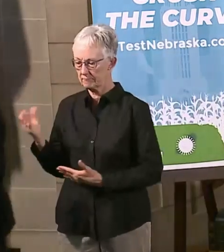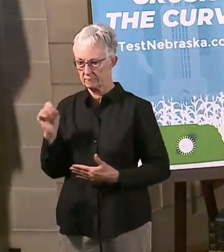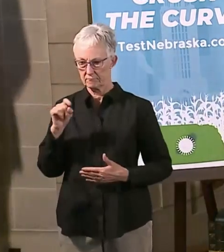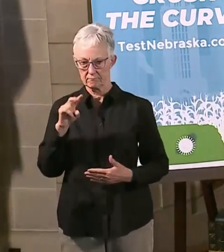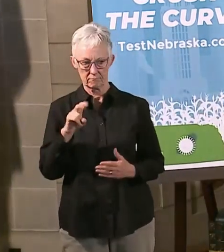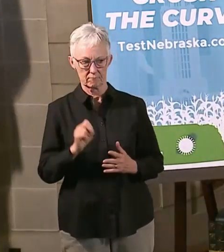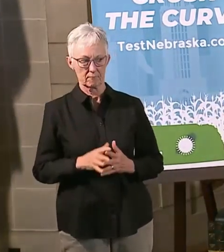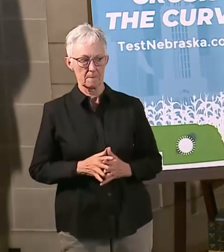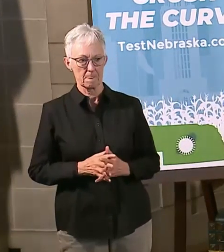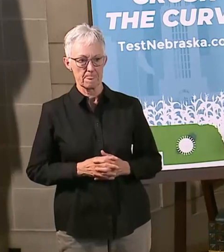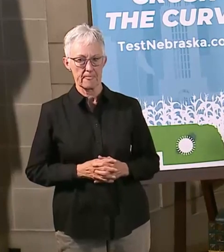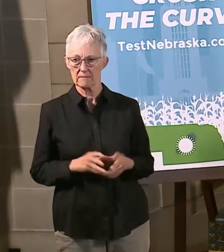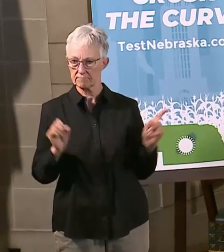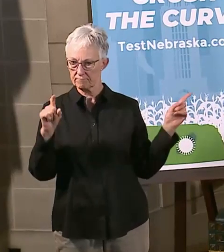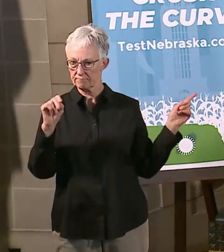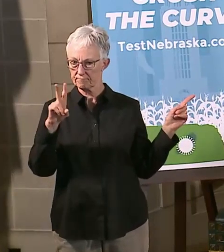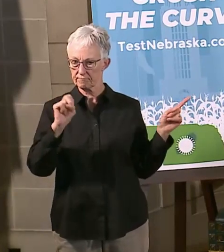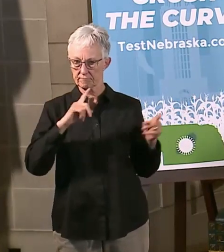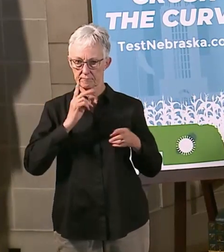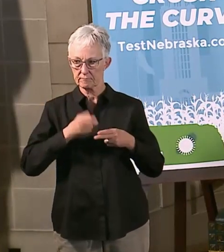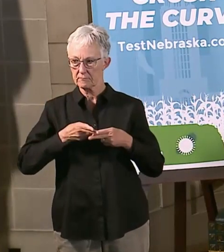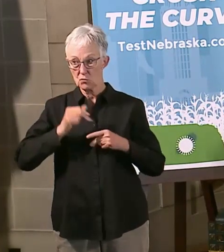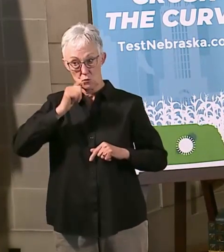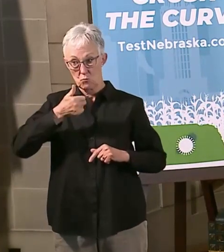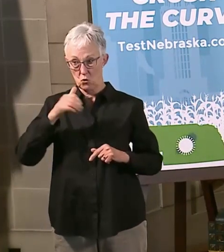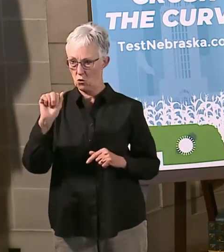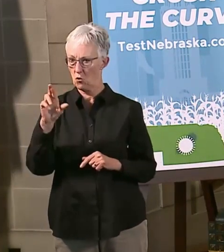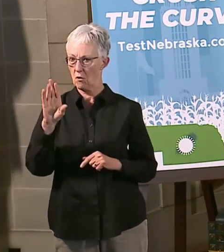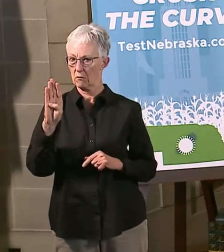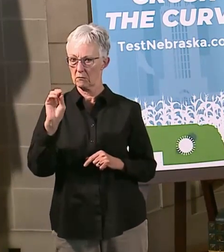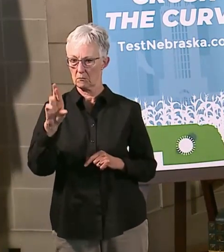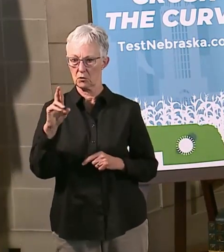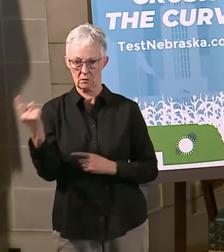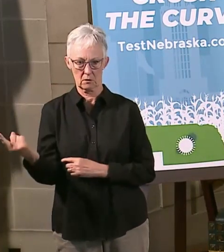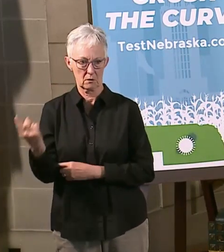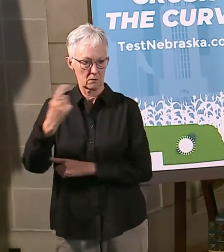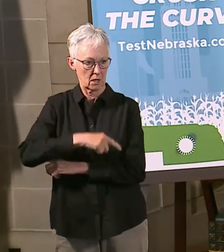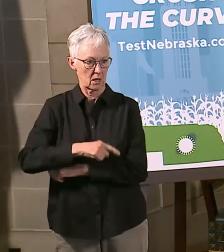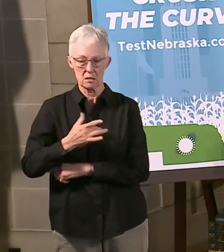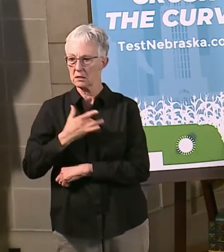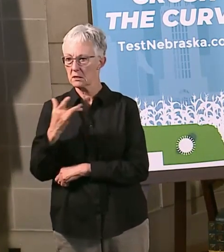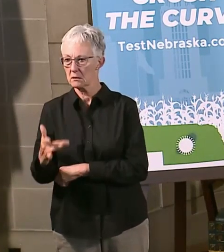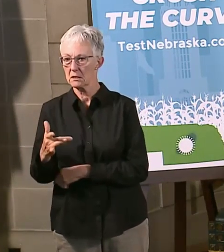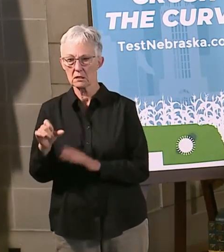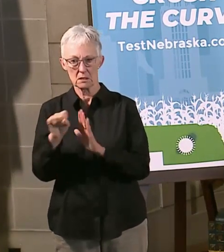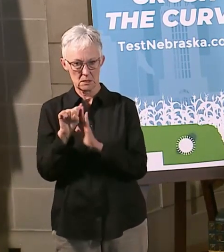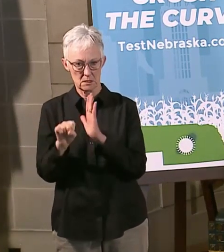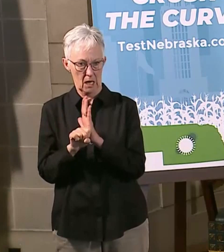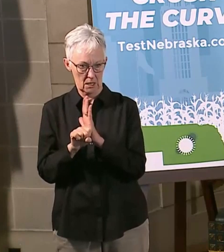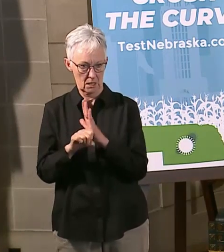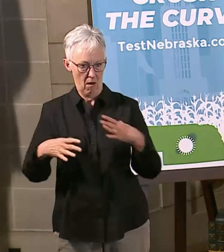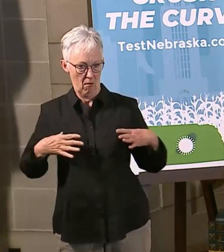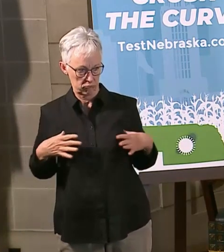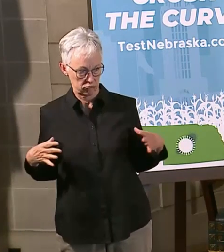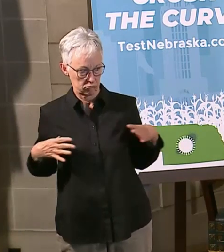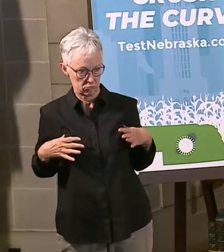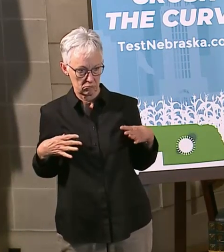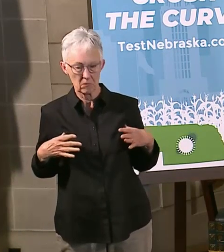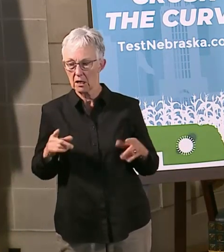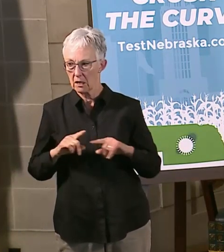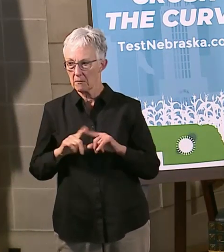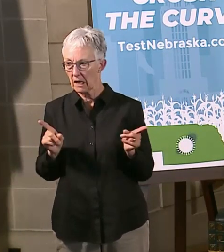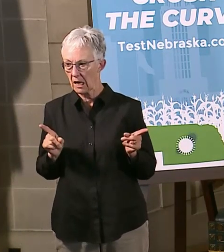And a couple things, Steve mentioned that tomorrow is Arbor Day. Usually that is a state holiday, well, still a state holiday, but I want to assure